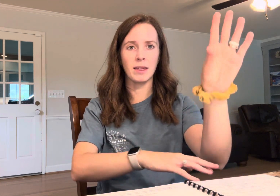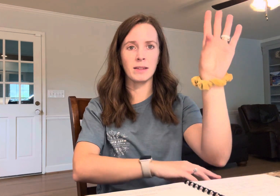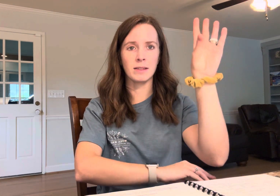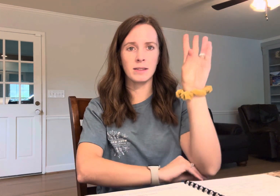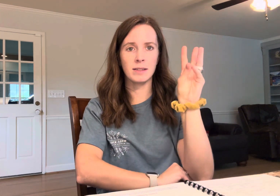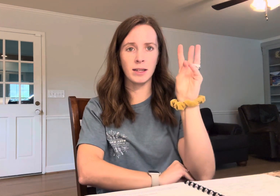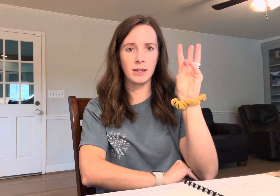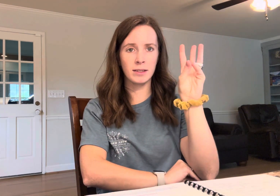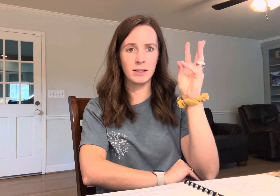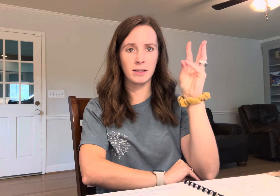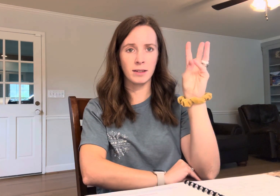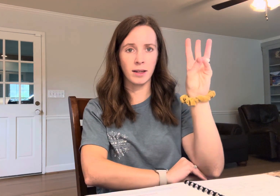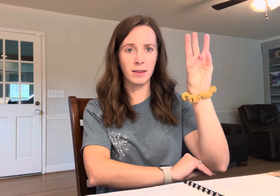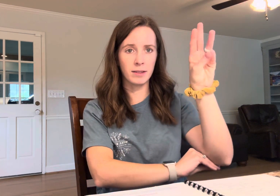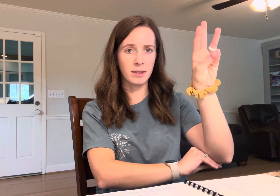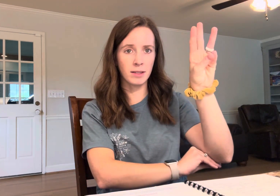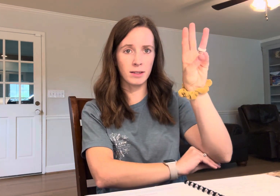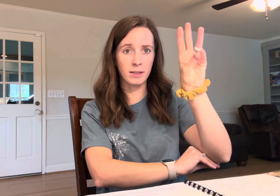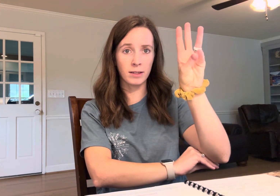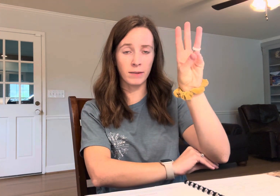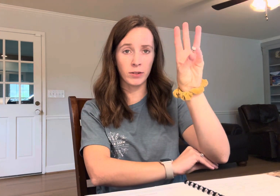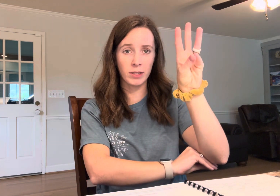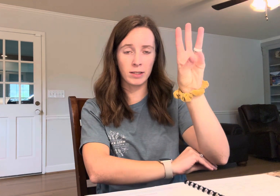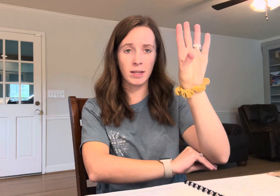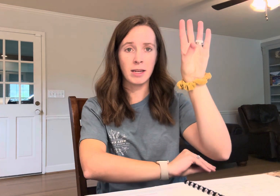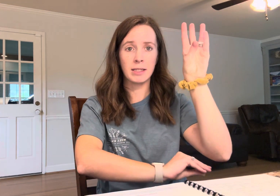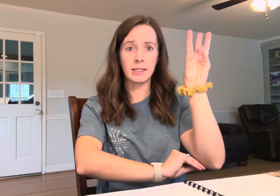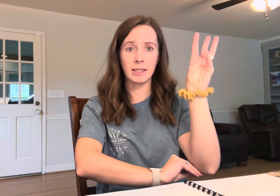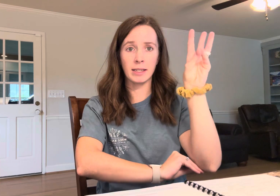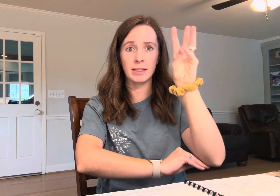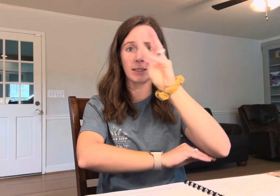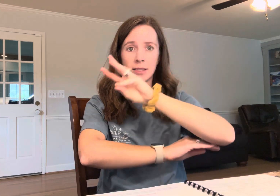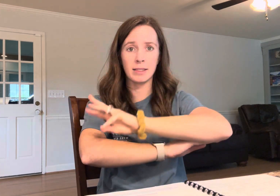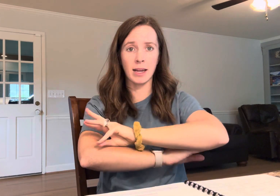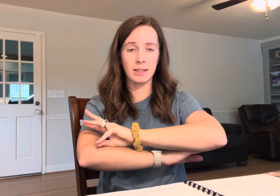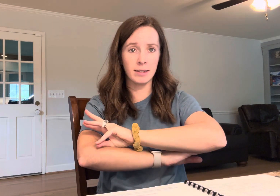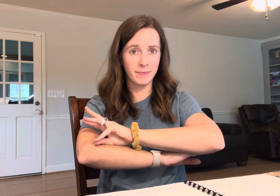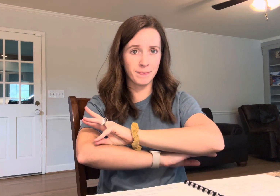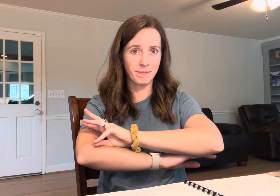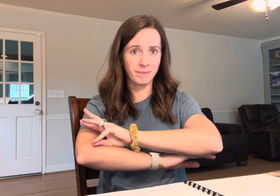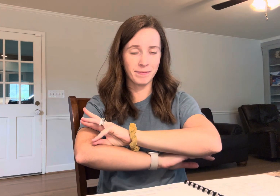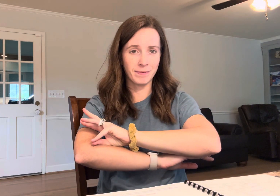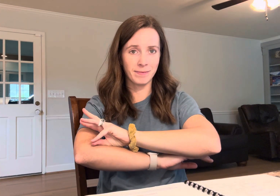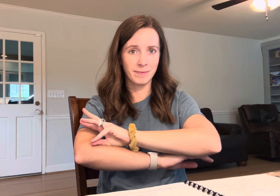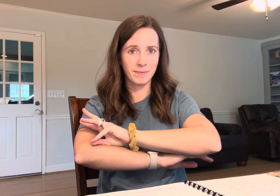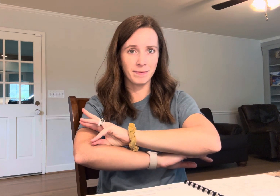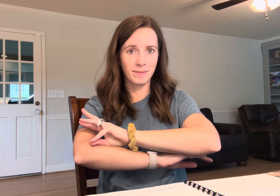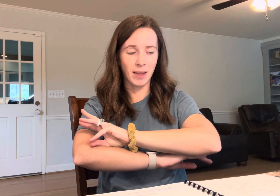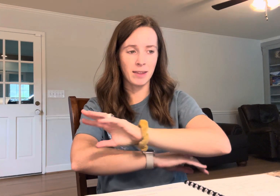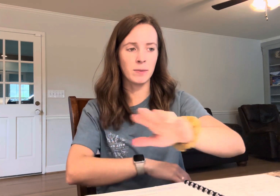in 6. Again, this is the sign for 6. 6 days. Okay, this is what it